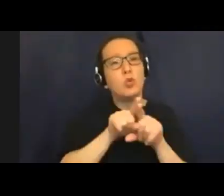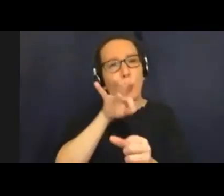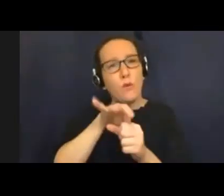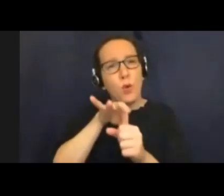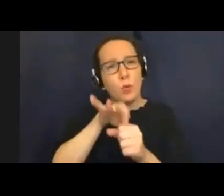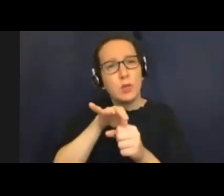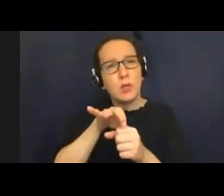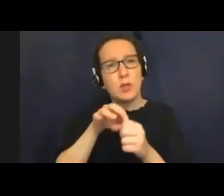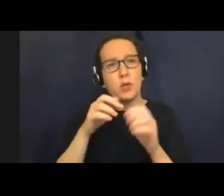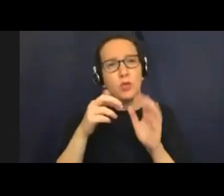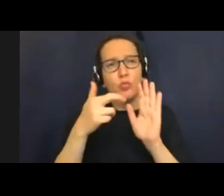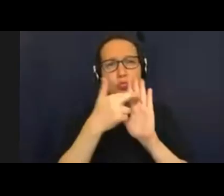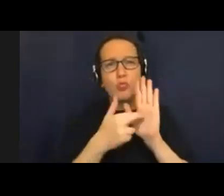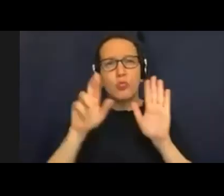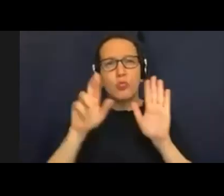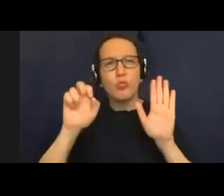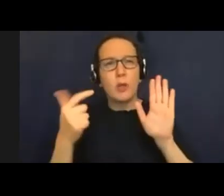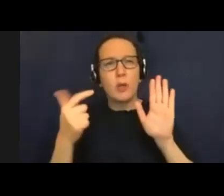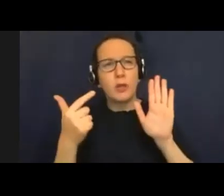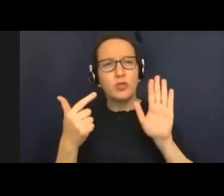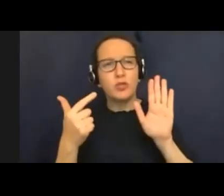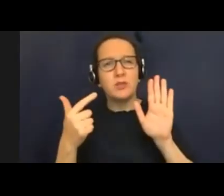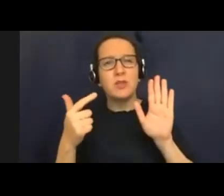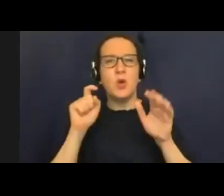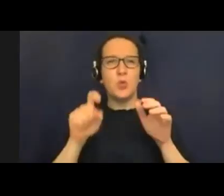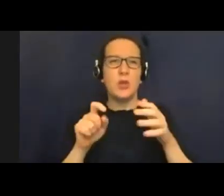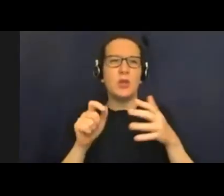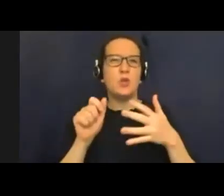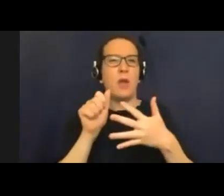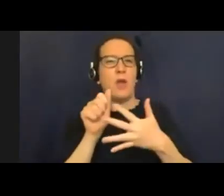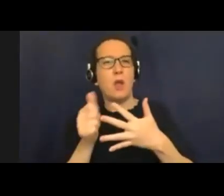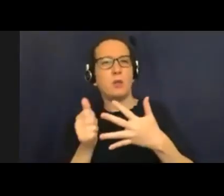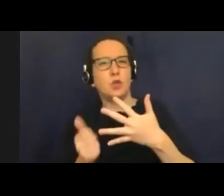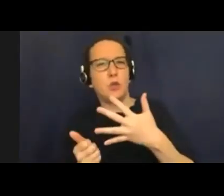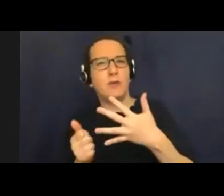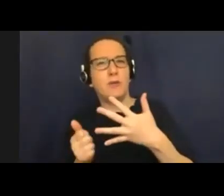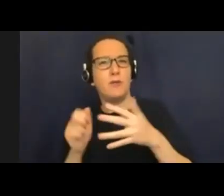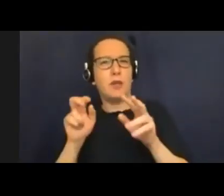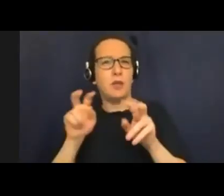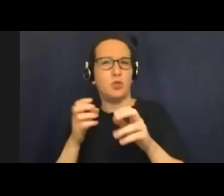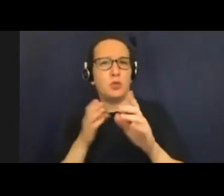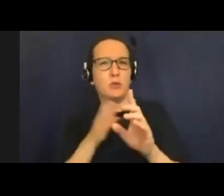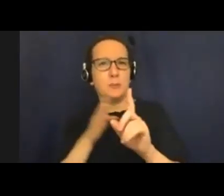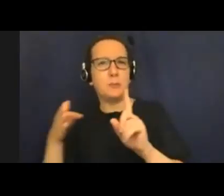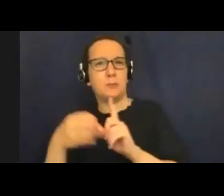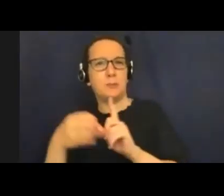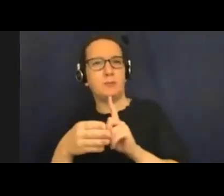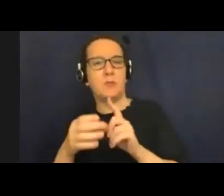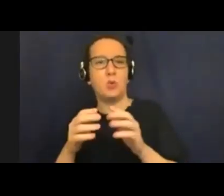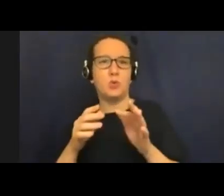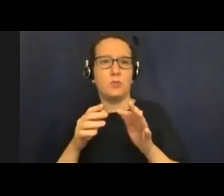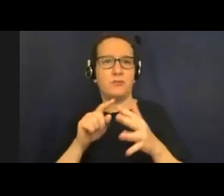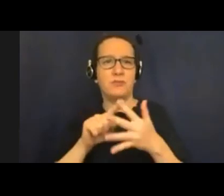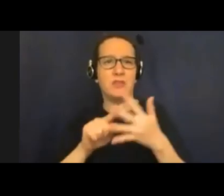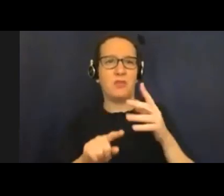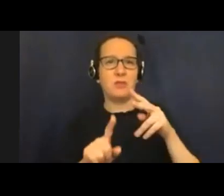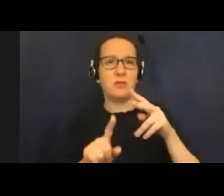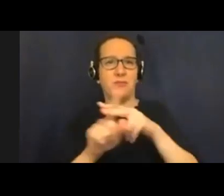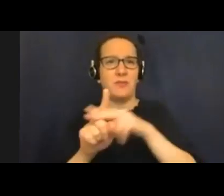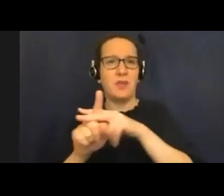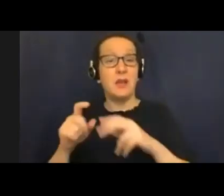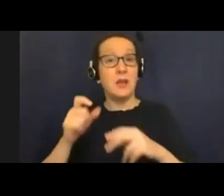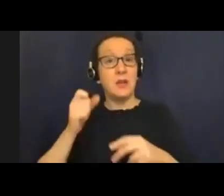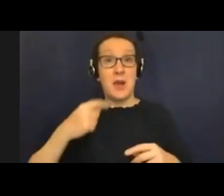develop alternative means of voting. I'm cautious with this issue because I'm not sure that it would respond to the situation of every type, of